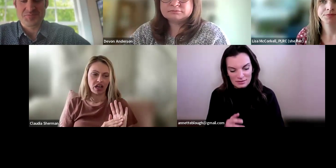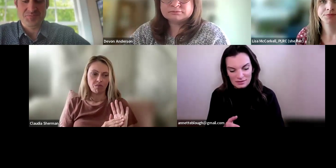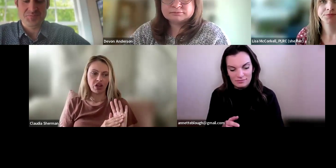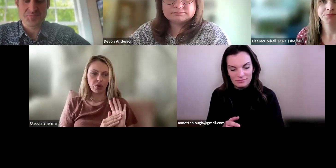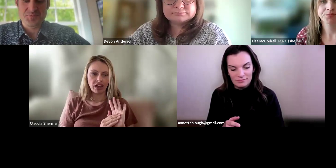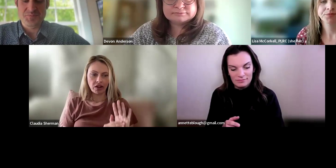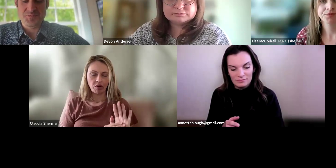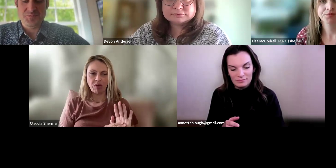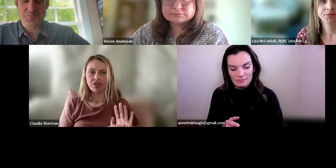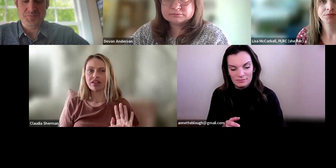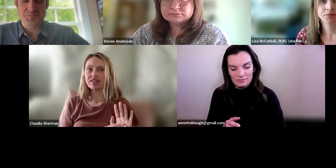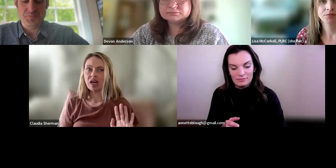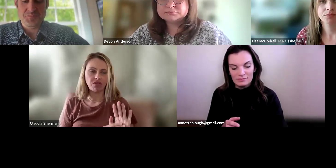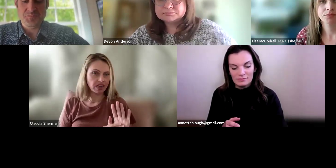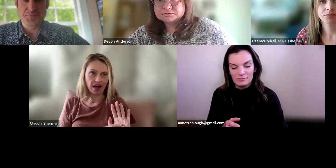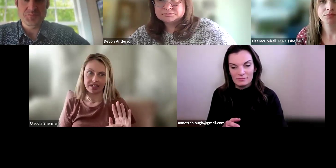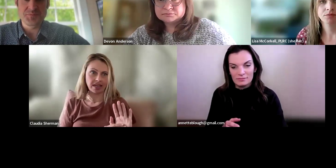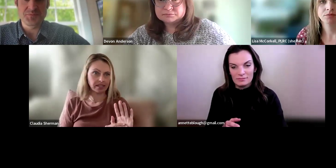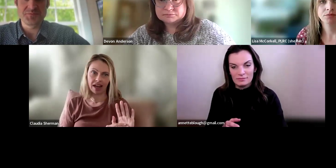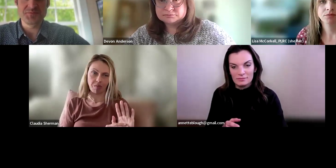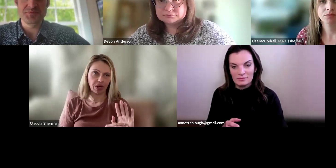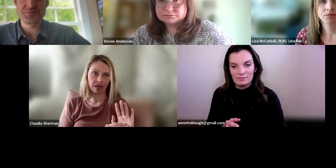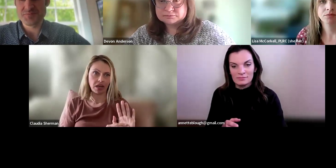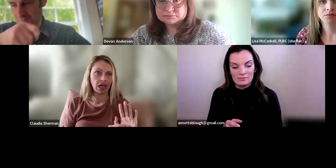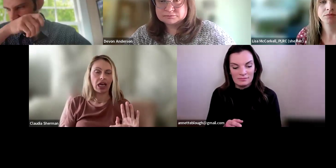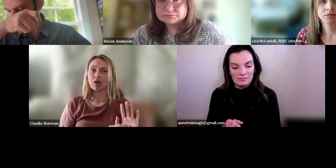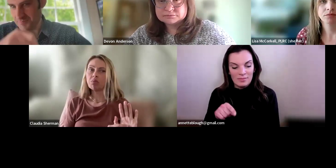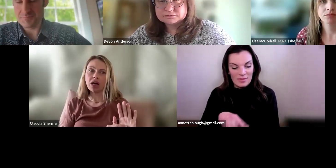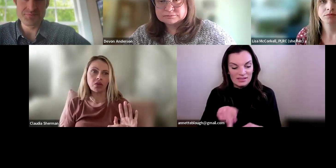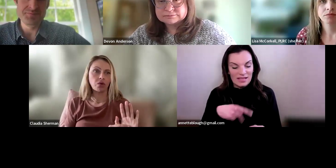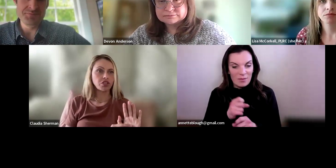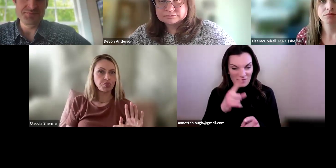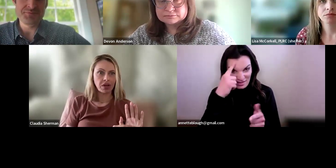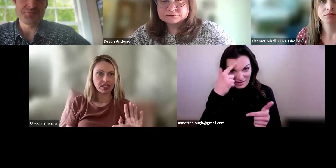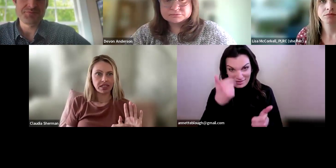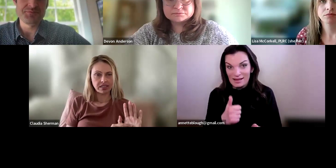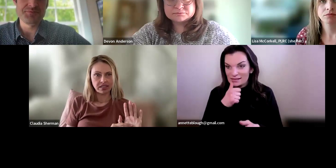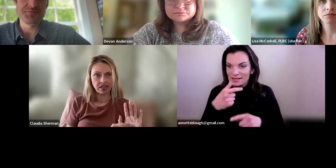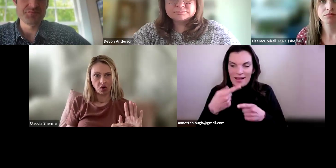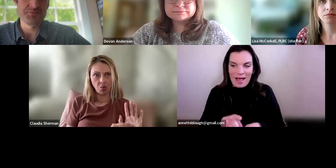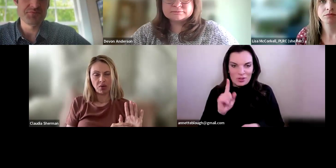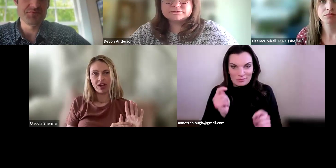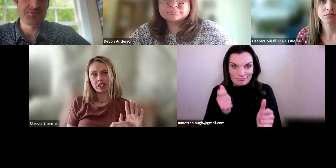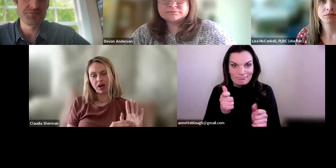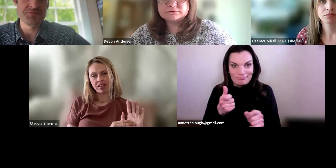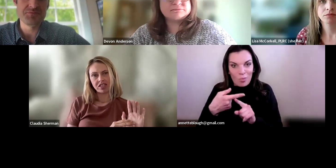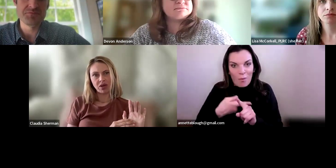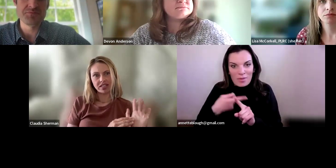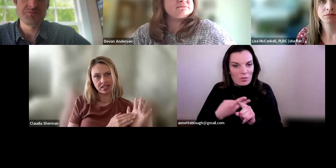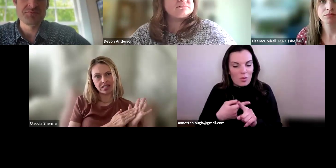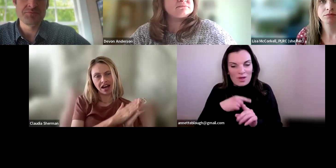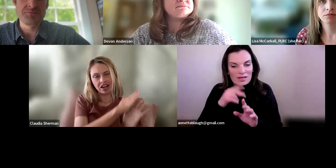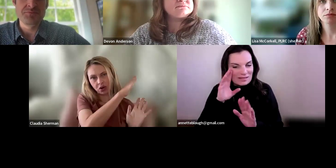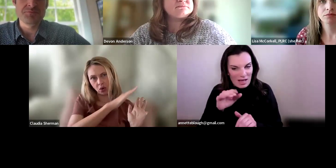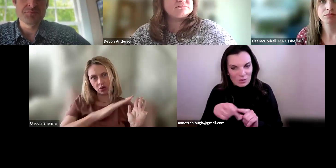just being really clear to people that this type of decline doesn't happen in a month or 2 months. This is, you know, we expect that as we